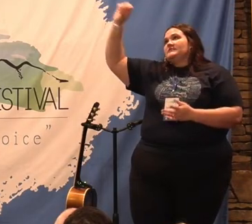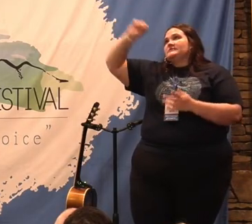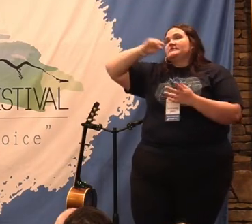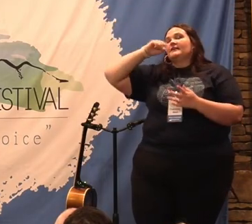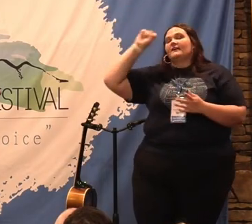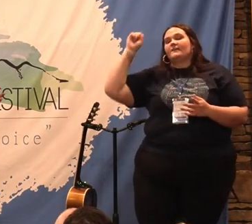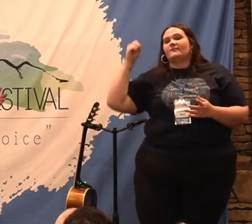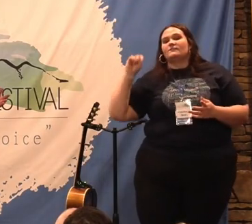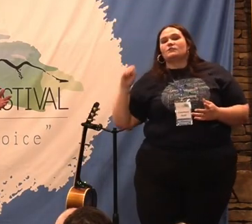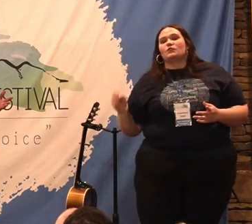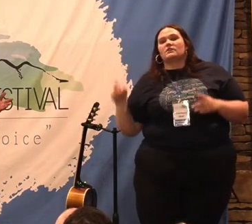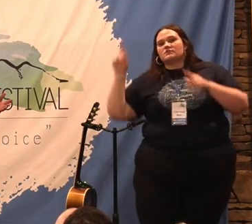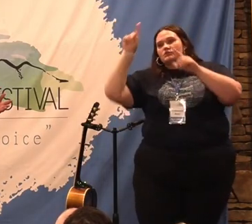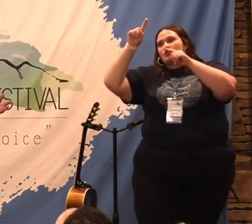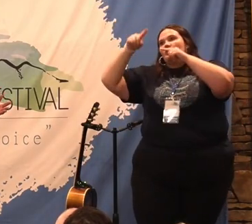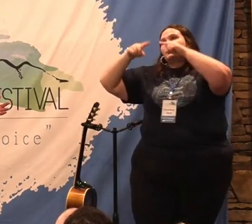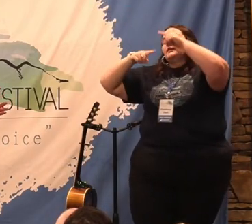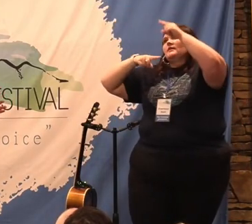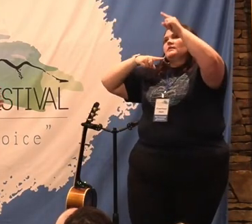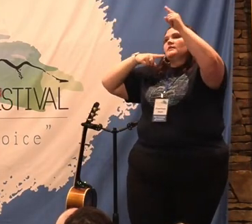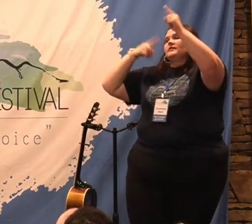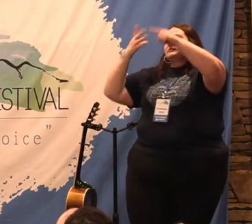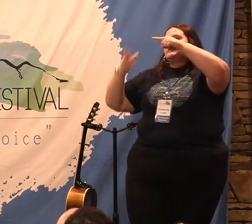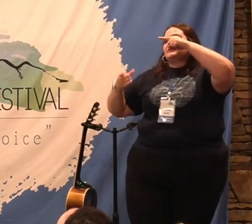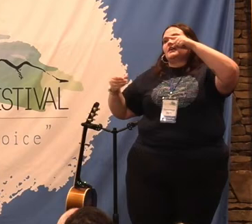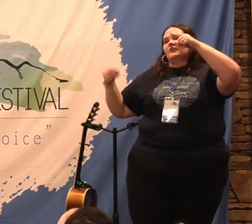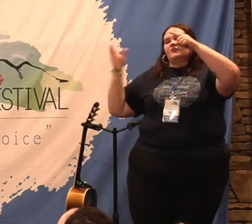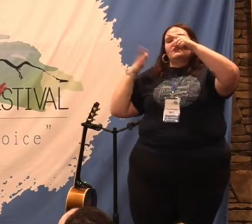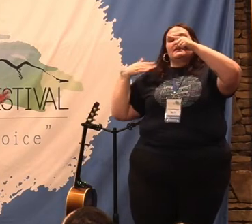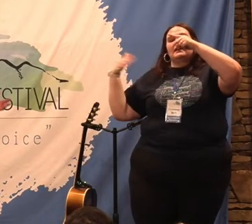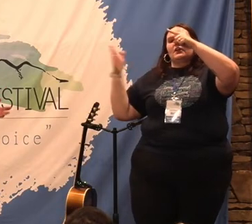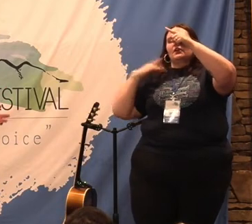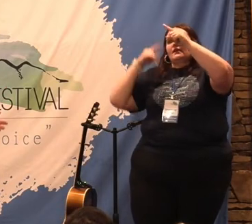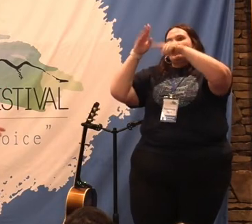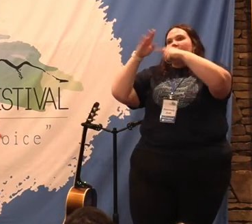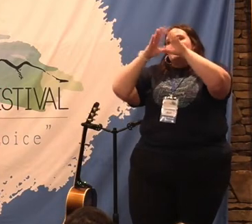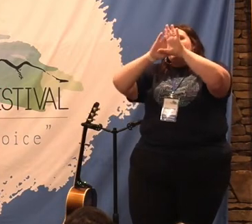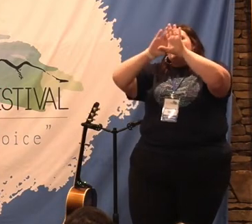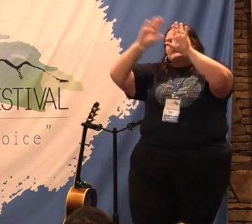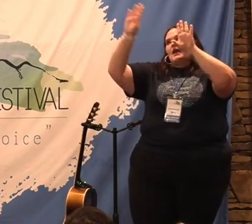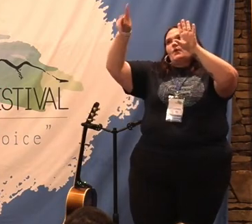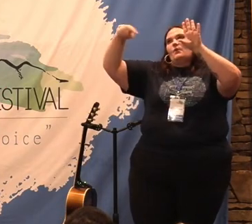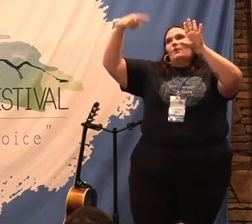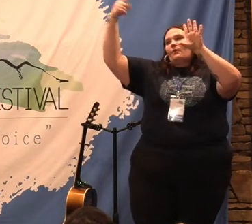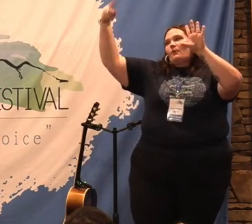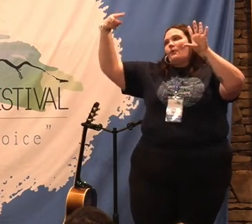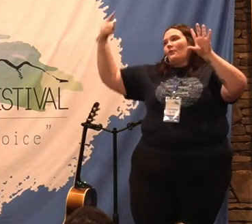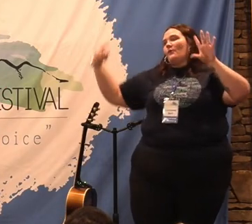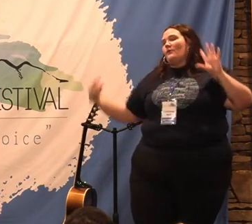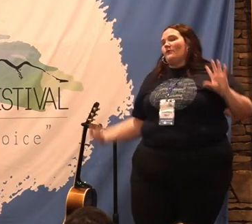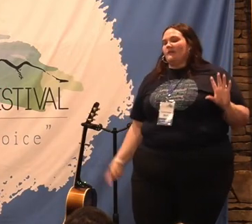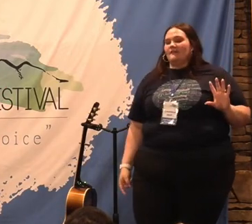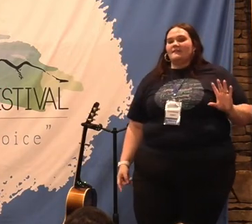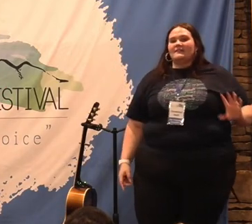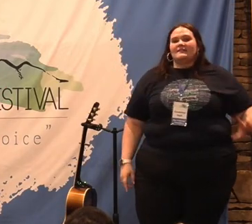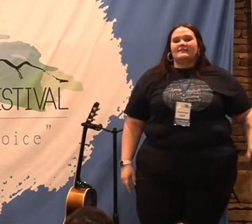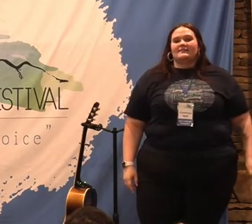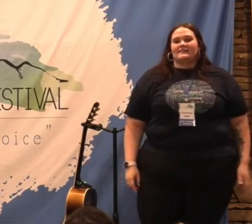silvery circle, tail over gill against the blue Colorado sky.